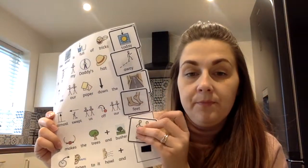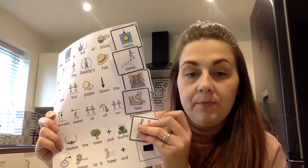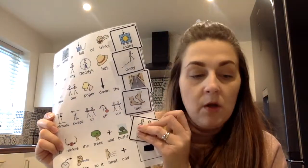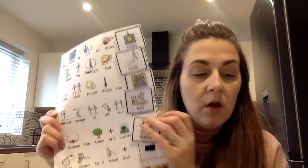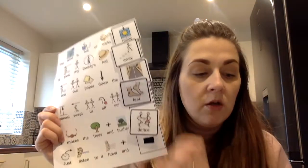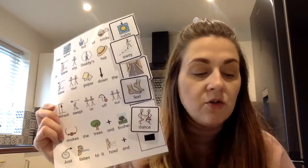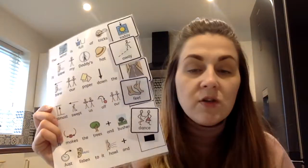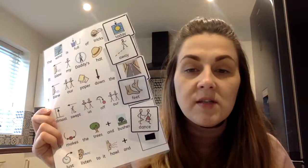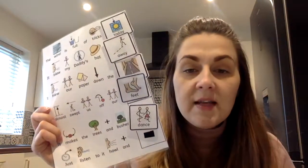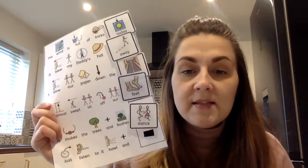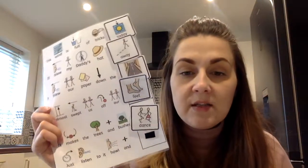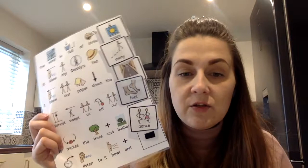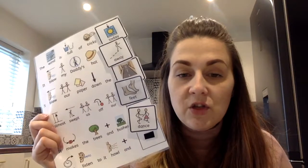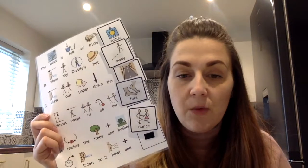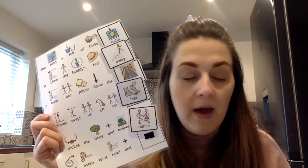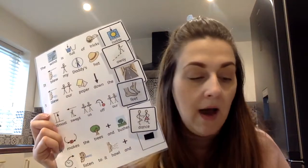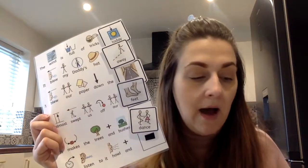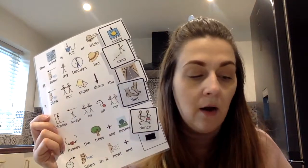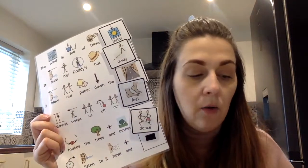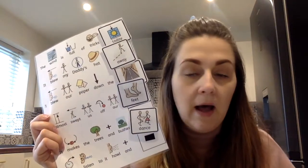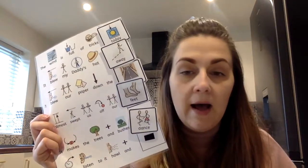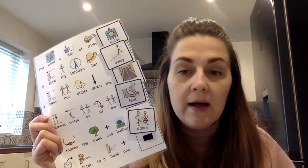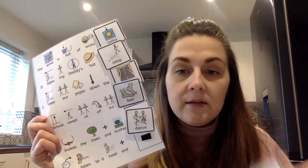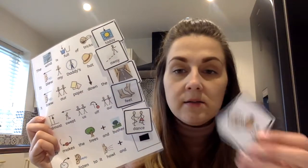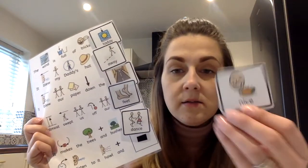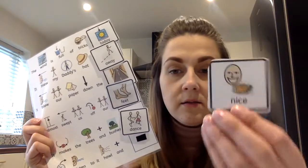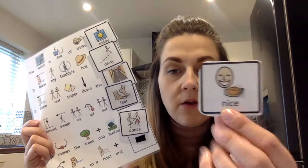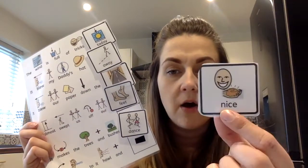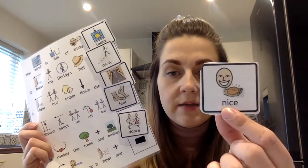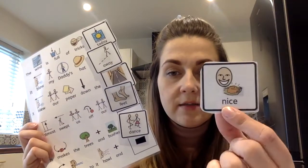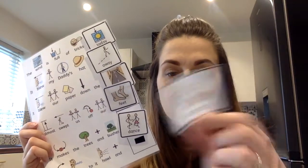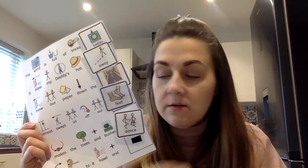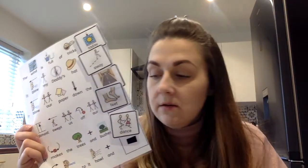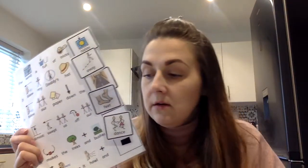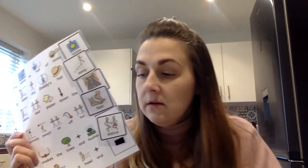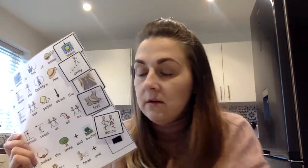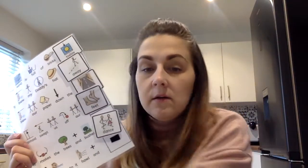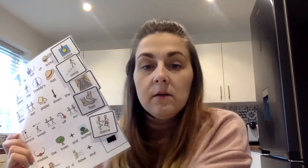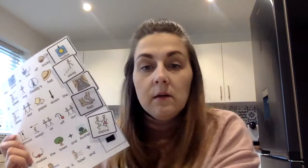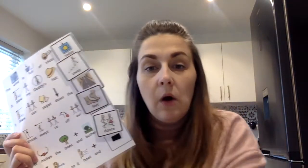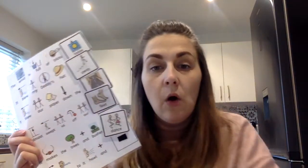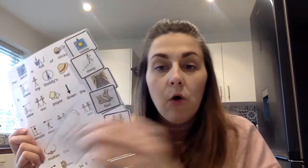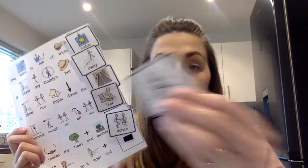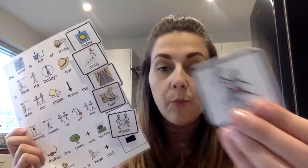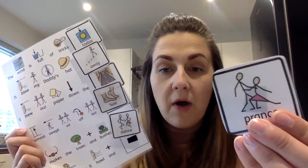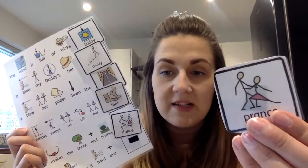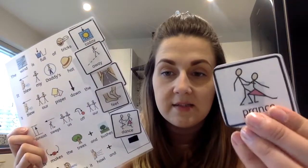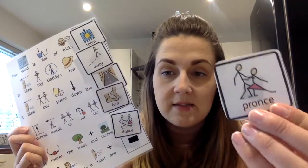Just listen to it howl and nice. Or prance.